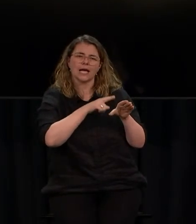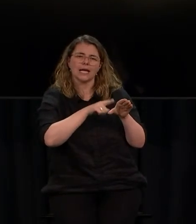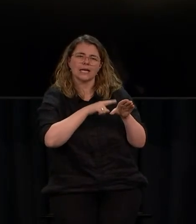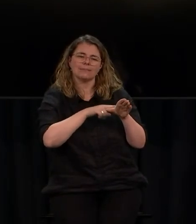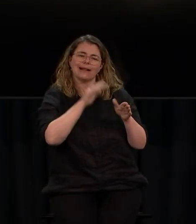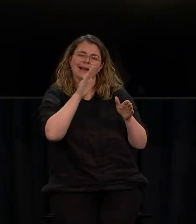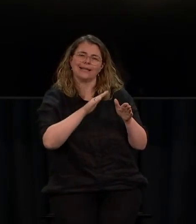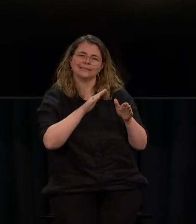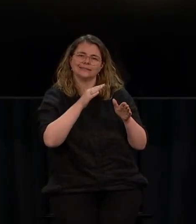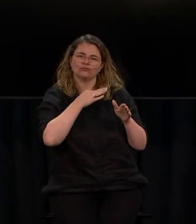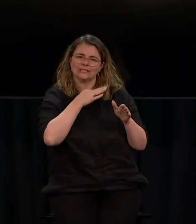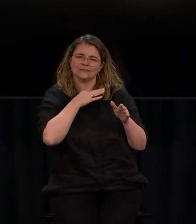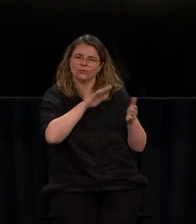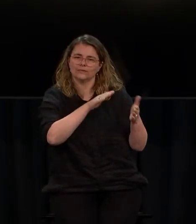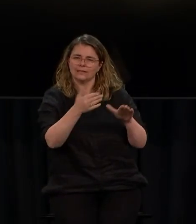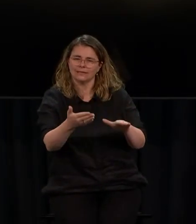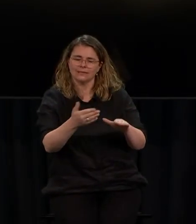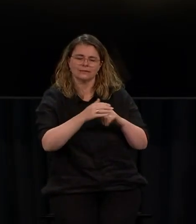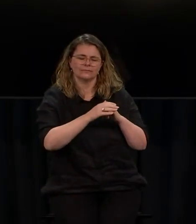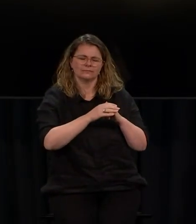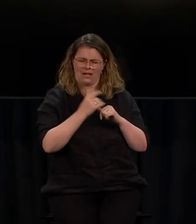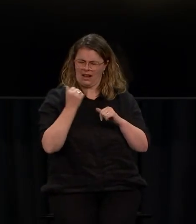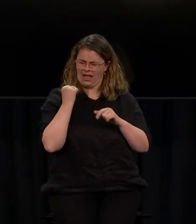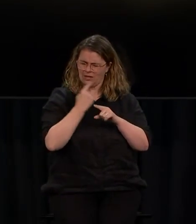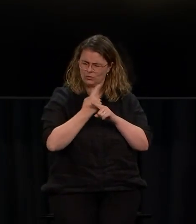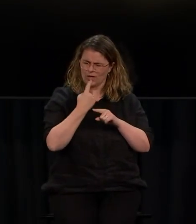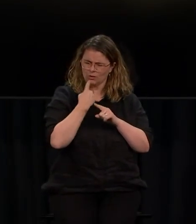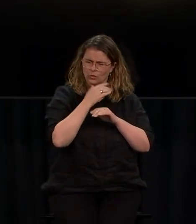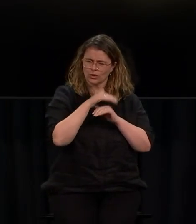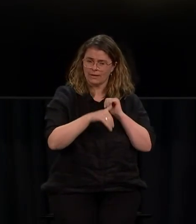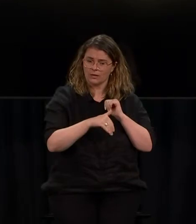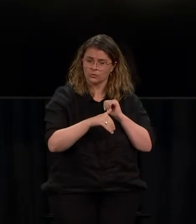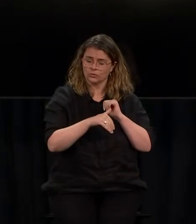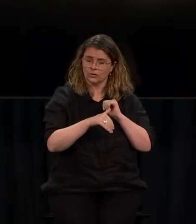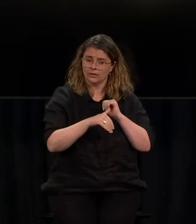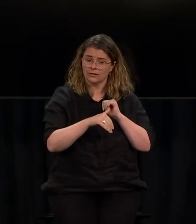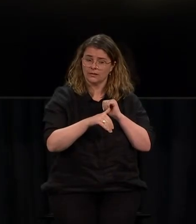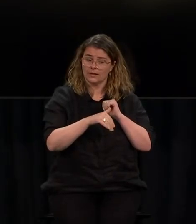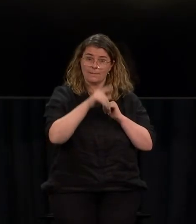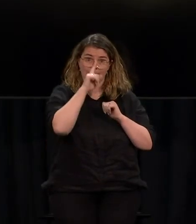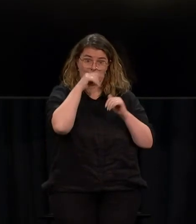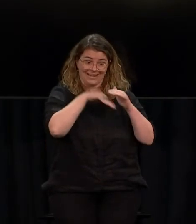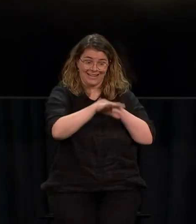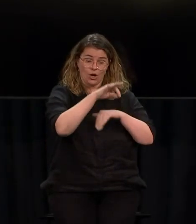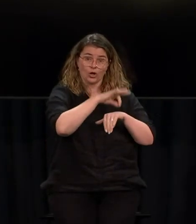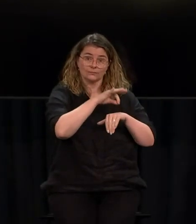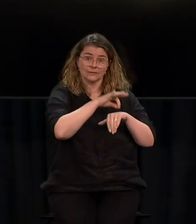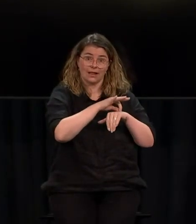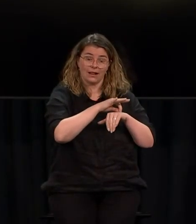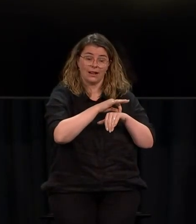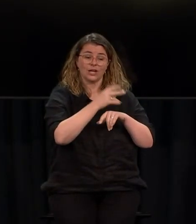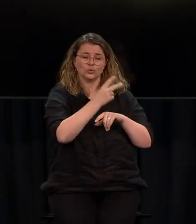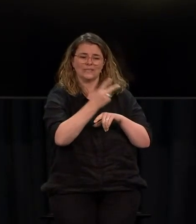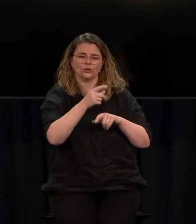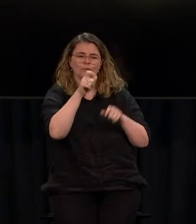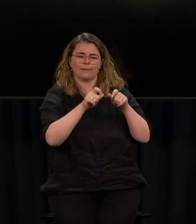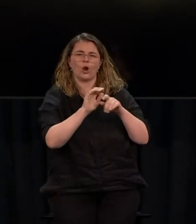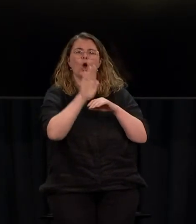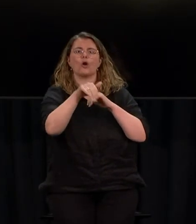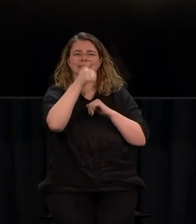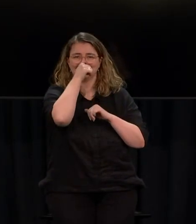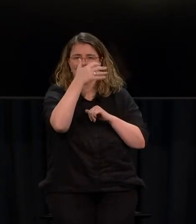think I mentioned last week, as of last week, only 22 of the people admitted to hospital were people over 65.